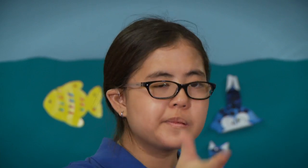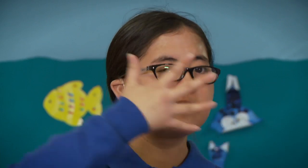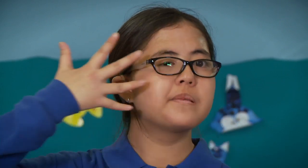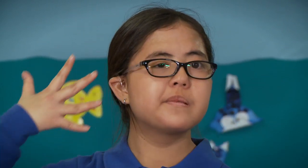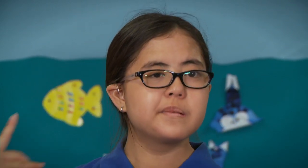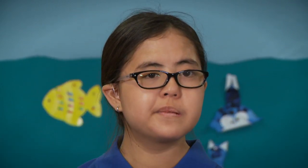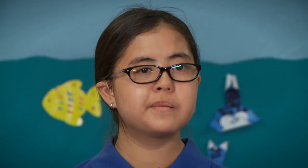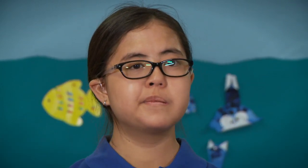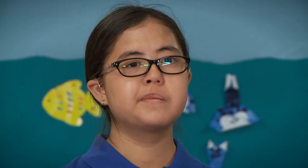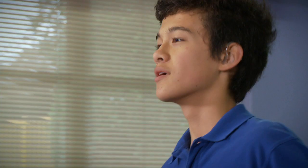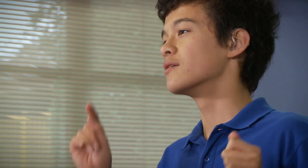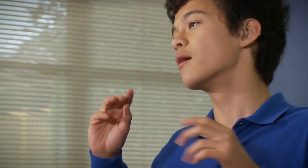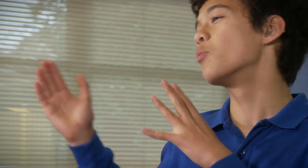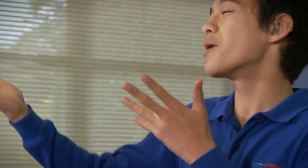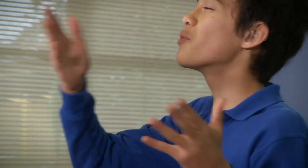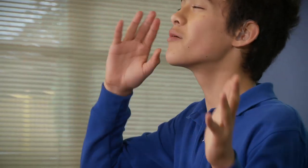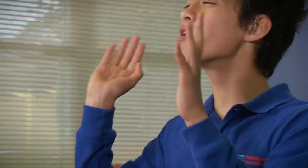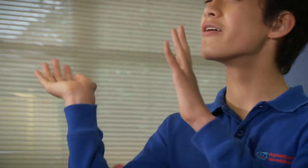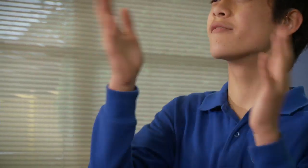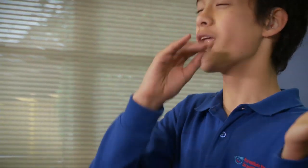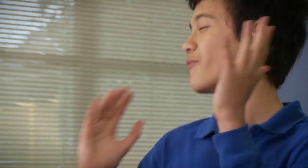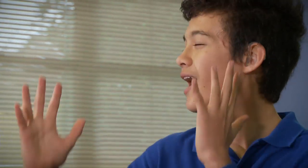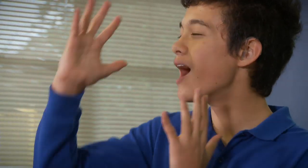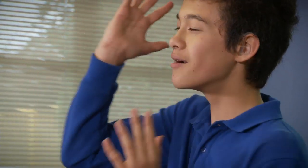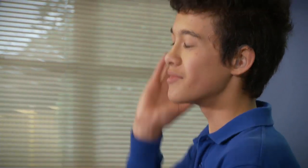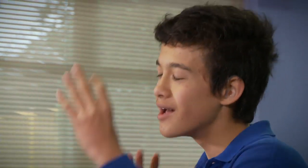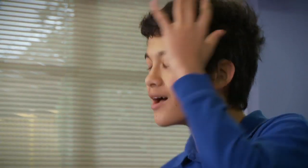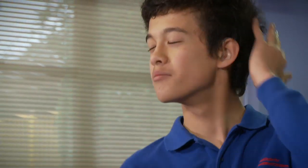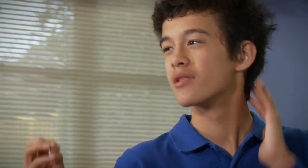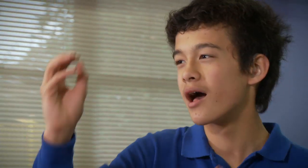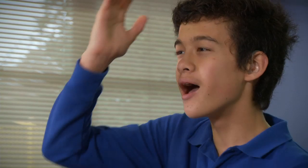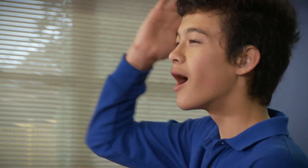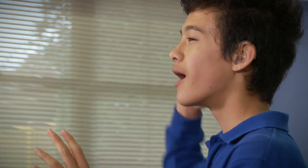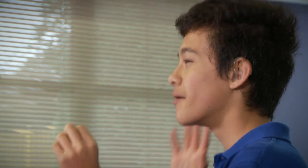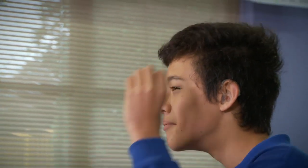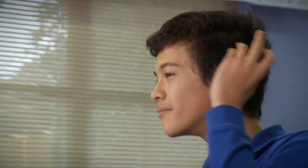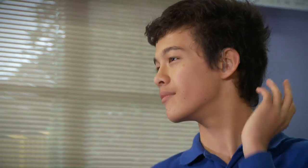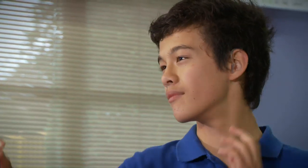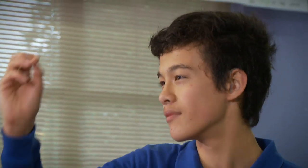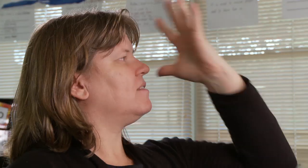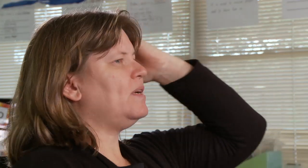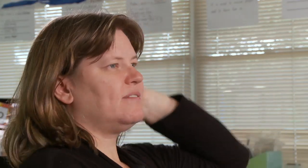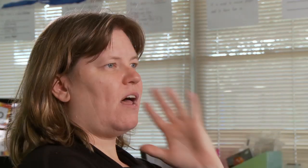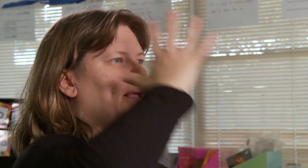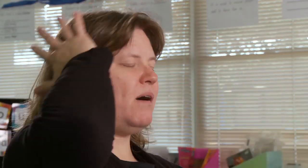rushing by you. So the hands are representing the wind coming by and the person there while the wind's flying by